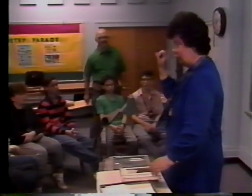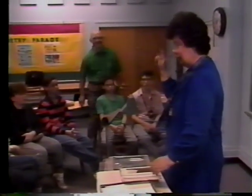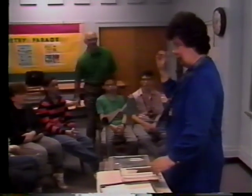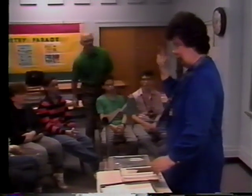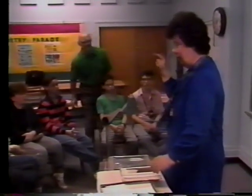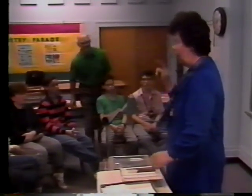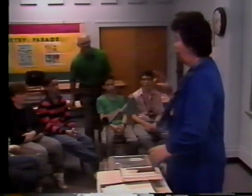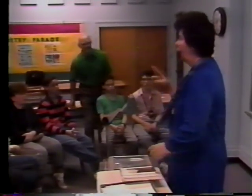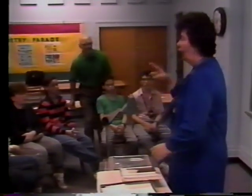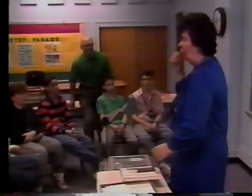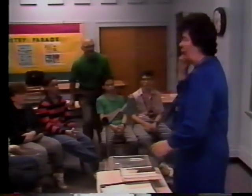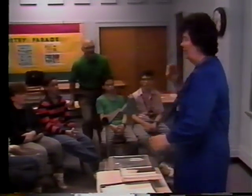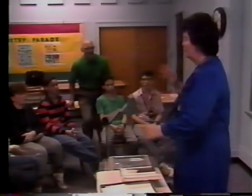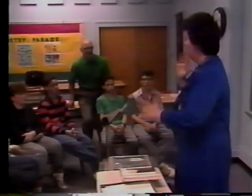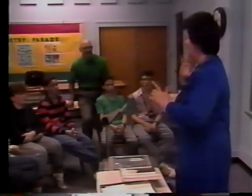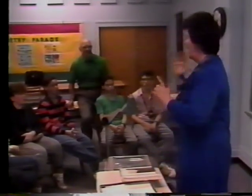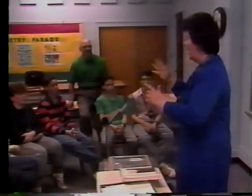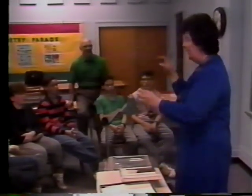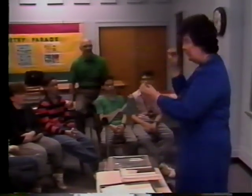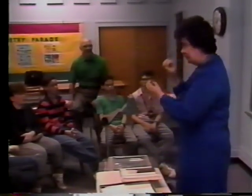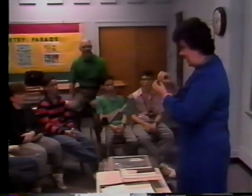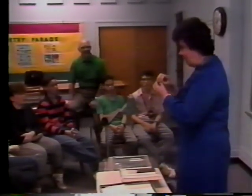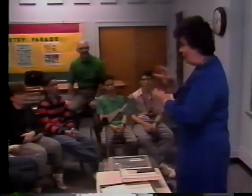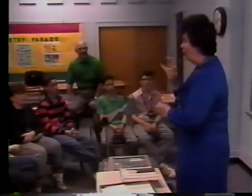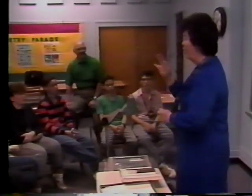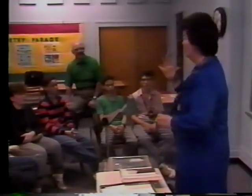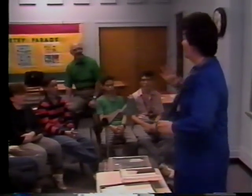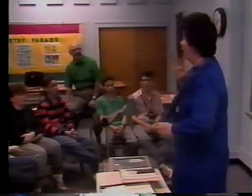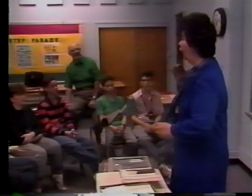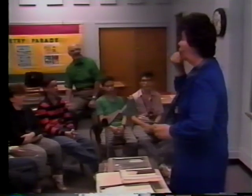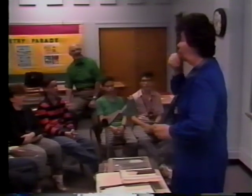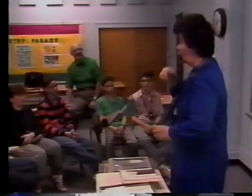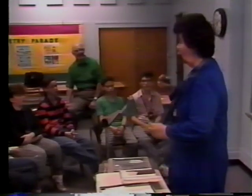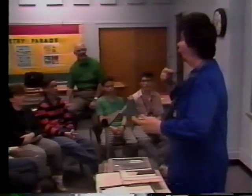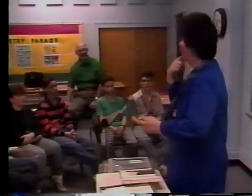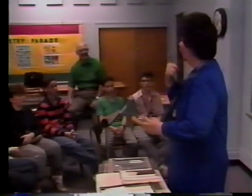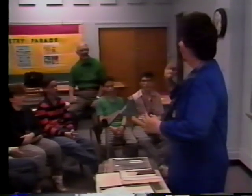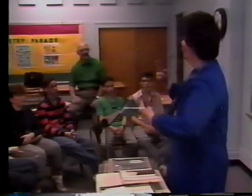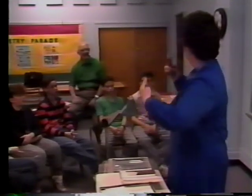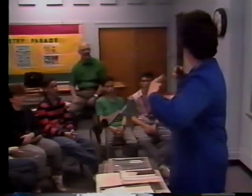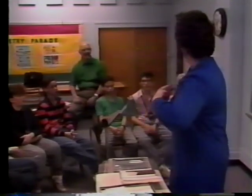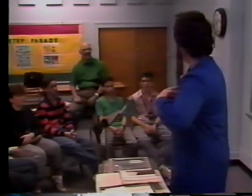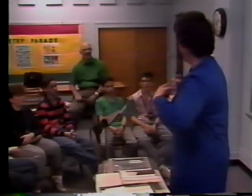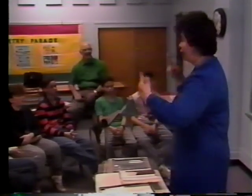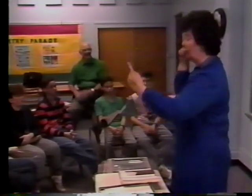Hurston was a fine example of a young girl who had a dream.